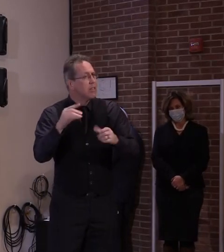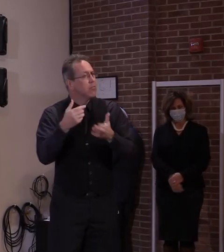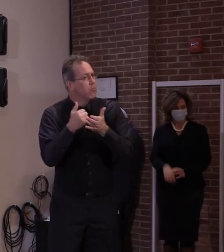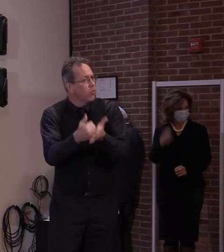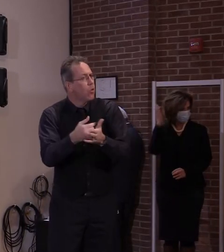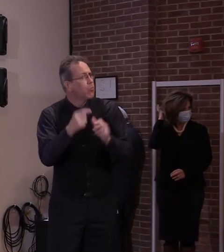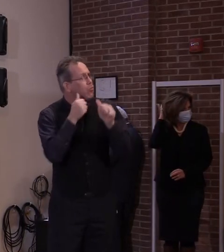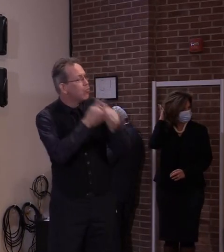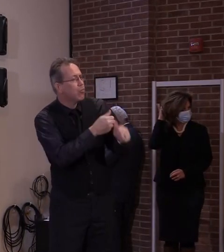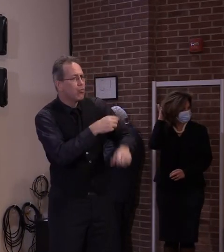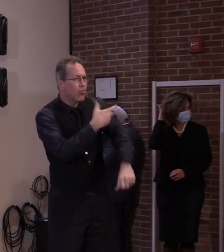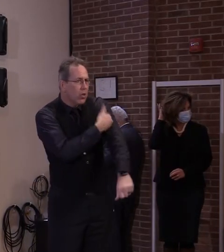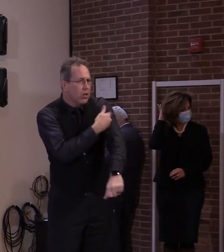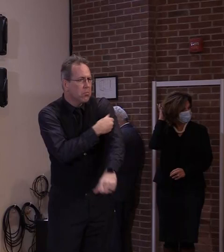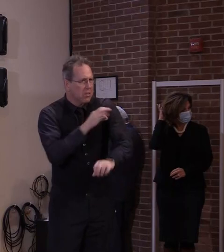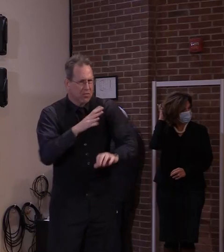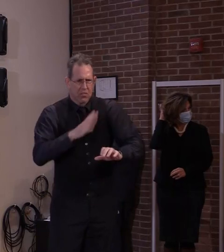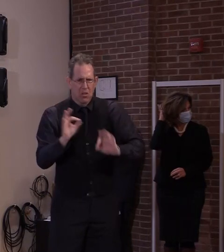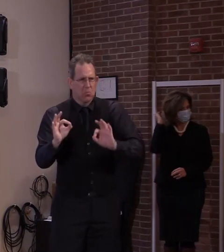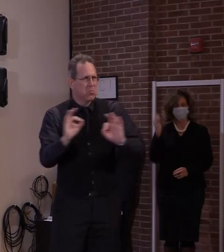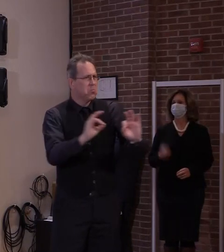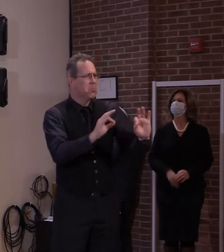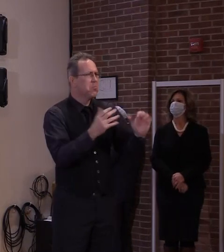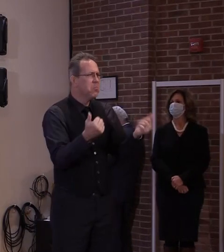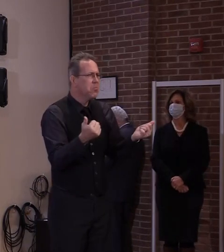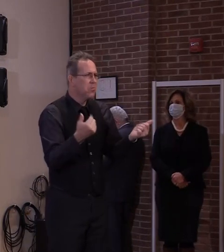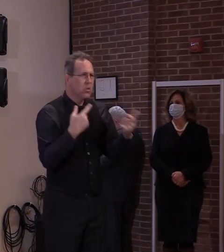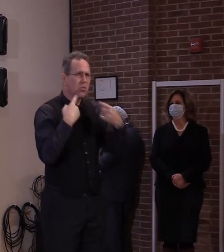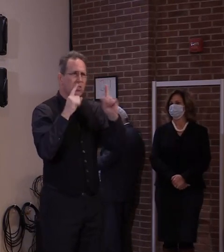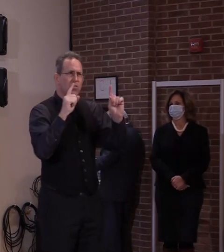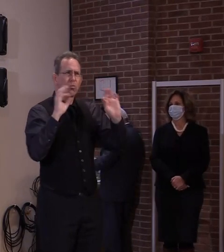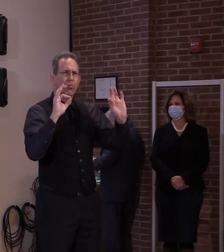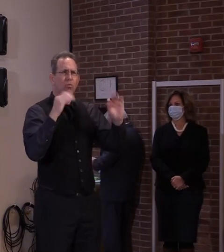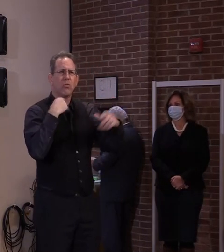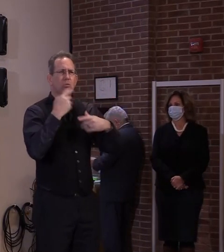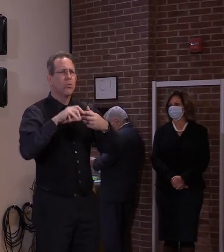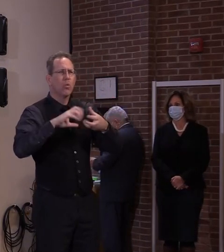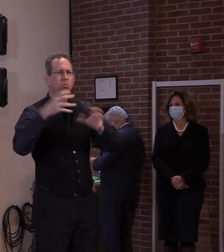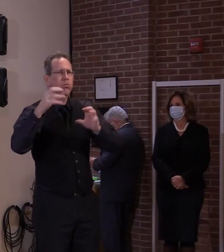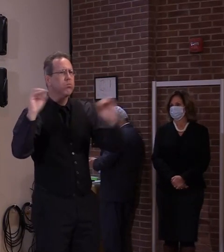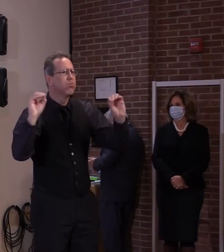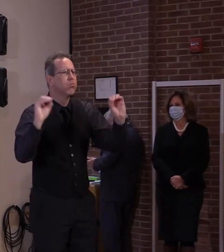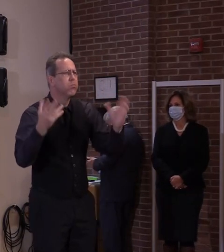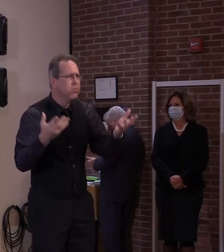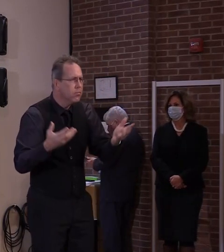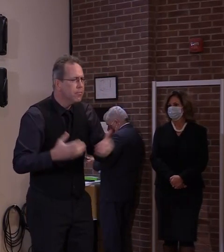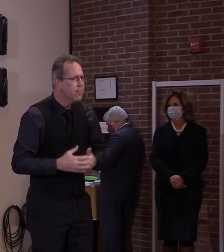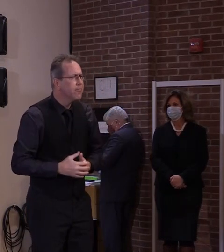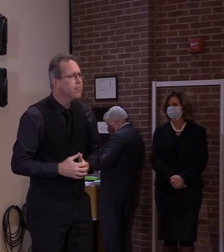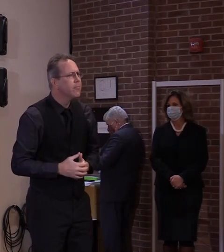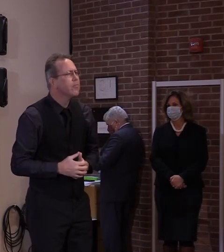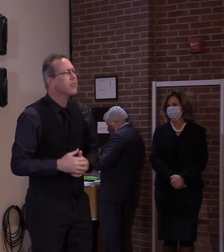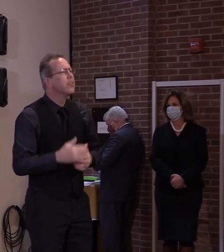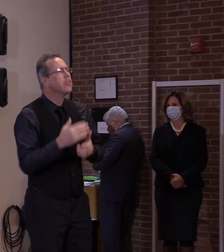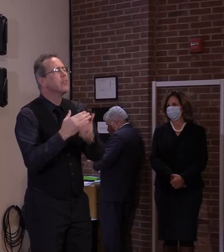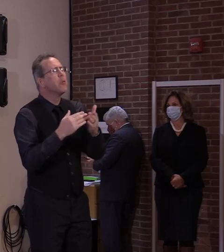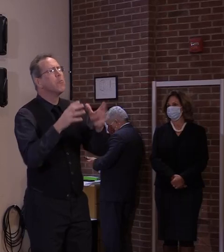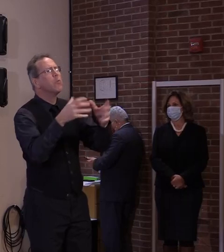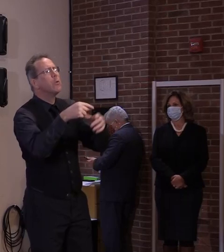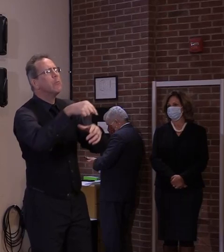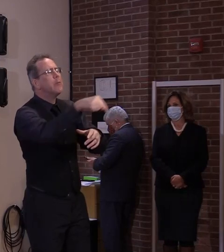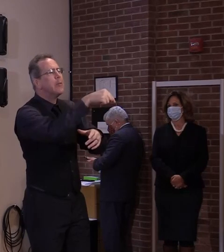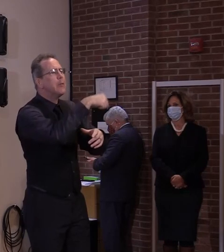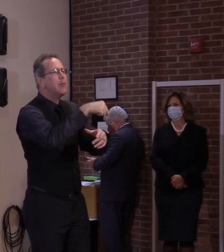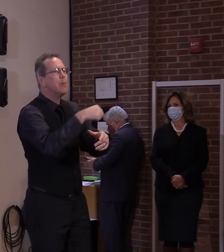mask, one of the two, and that's been successful. There's a certain percentage of the population that just is not going to